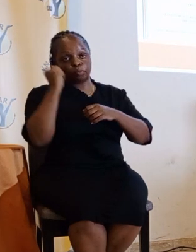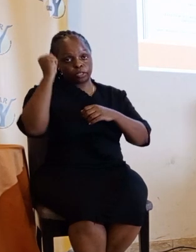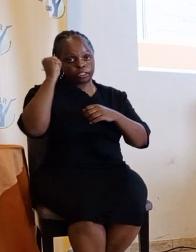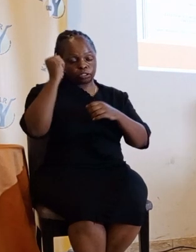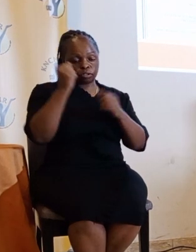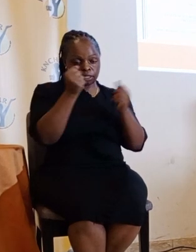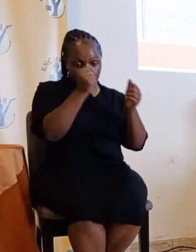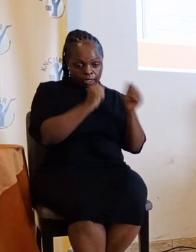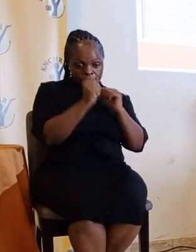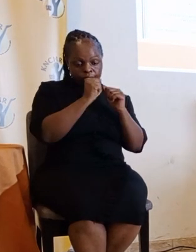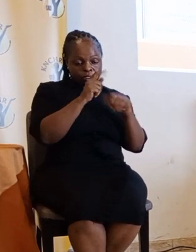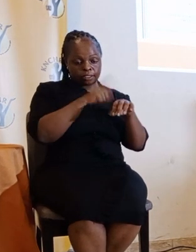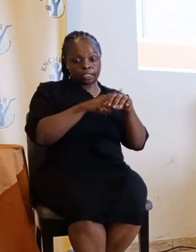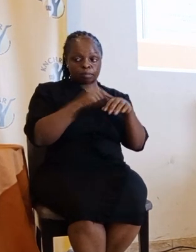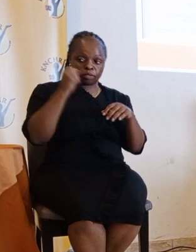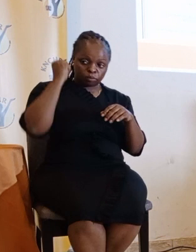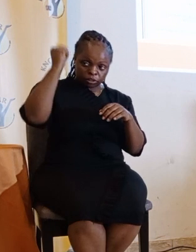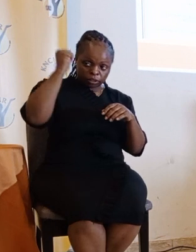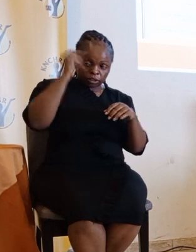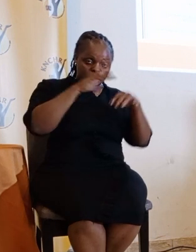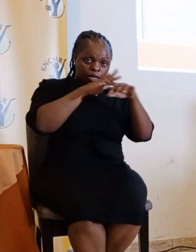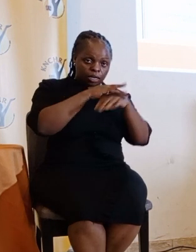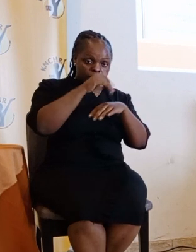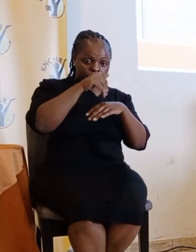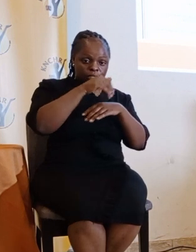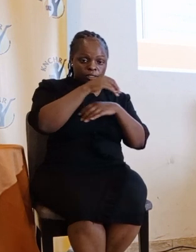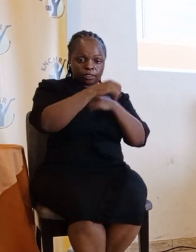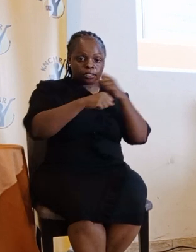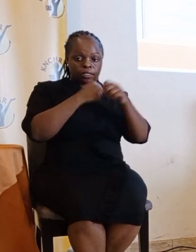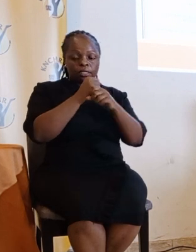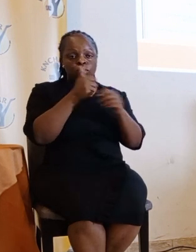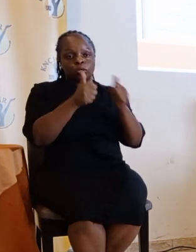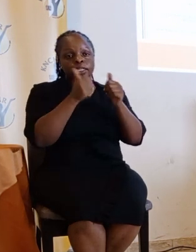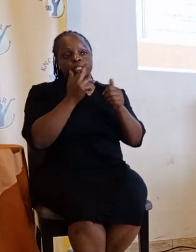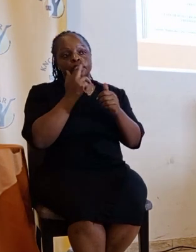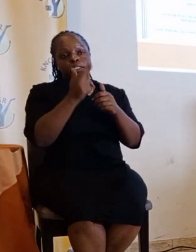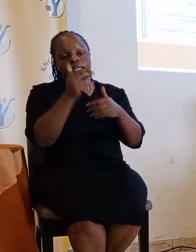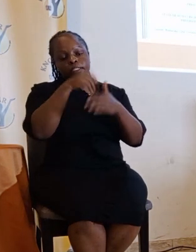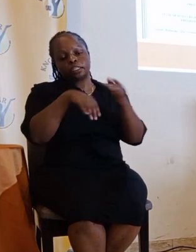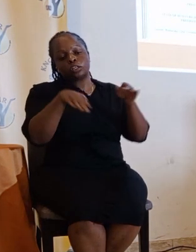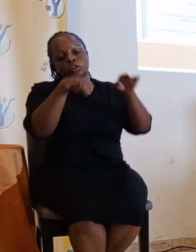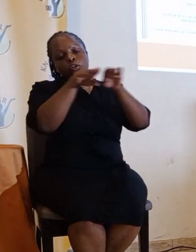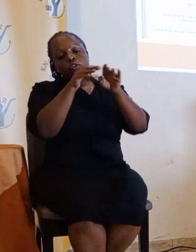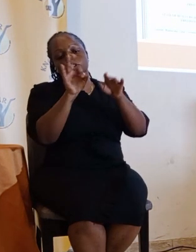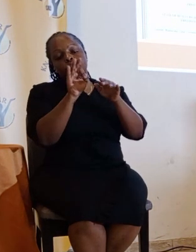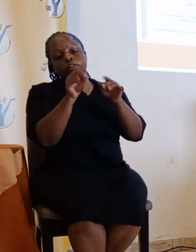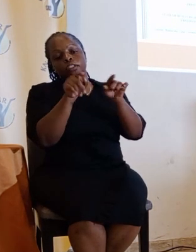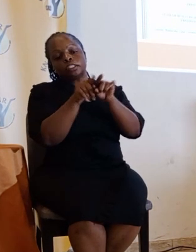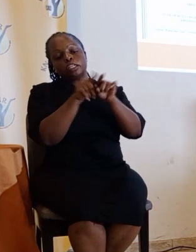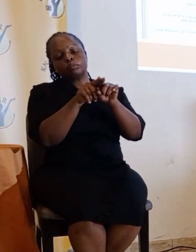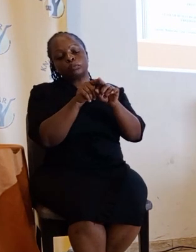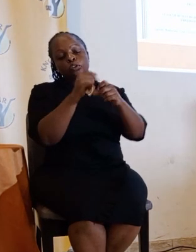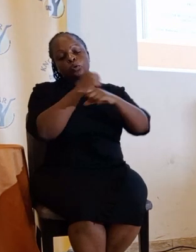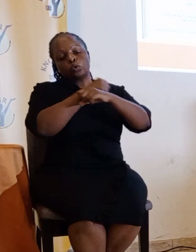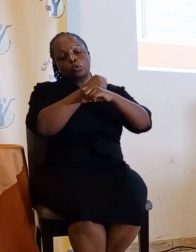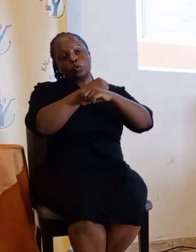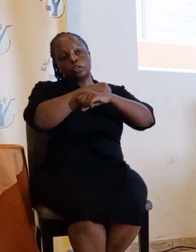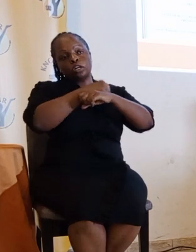actors in the course of demonstrations earlier in the year, which resulted in the closure of such schools on security